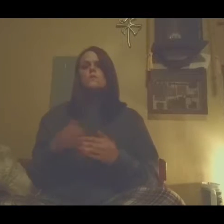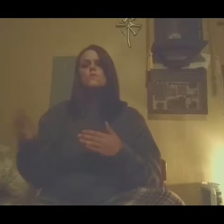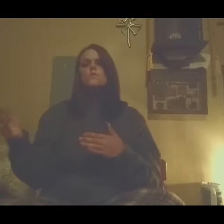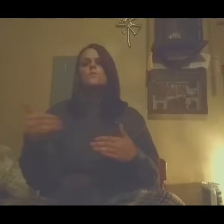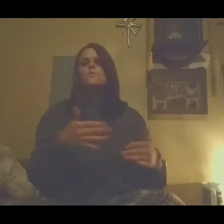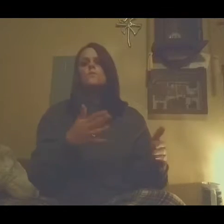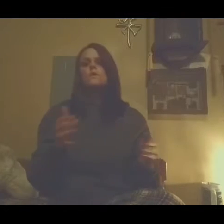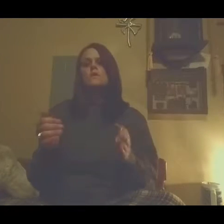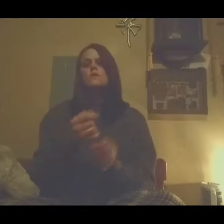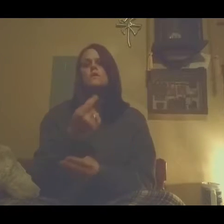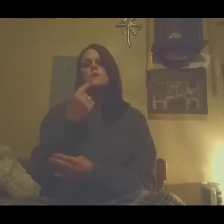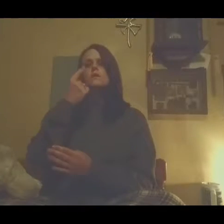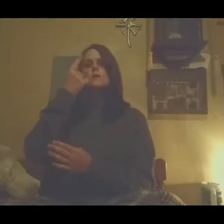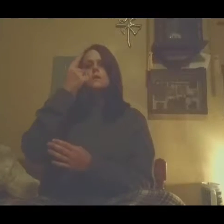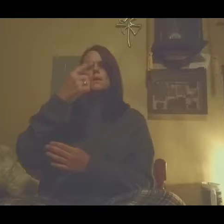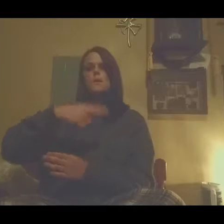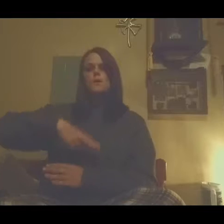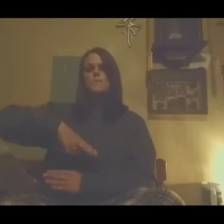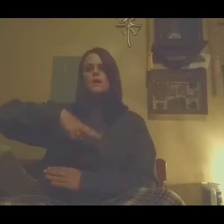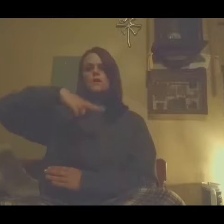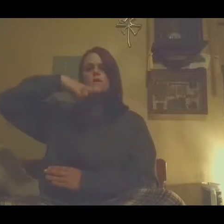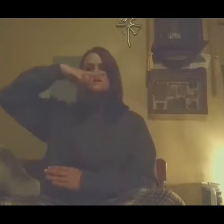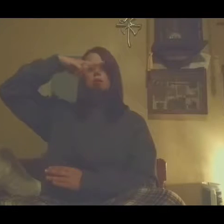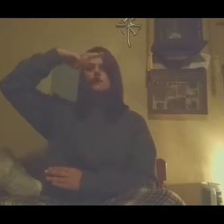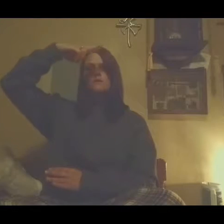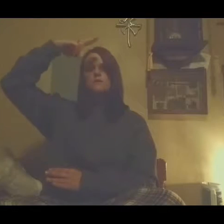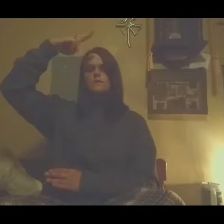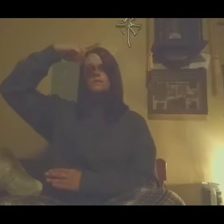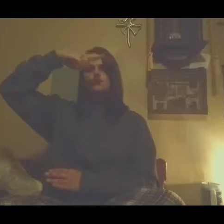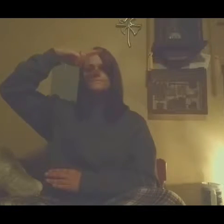Way up high